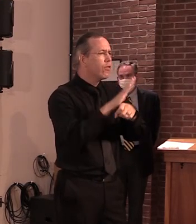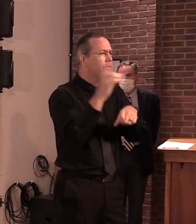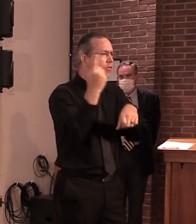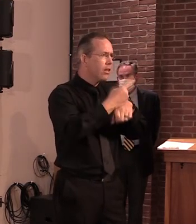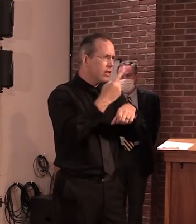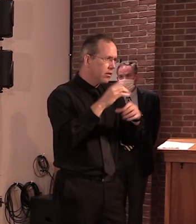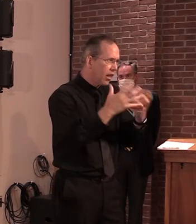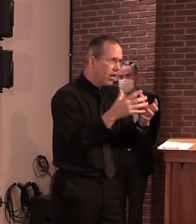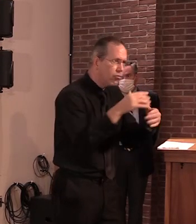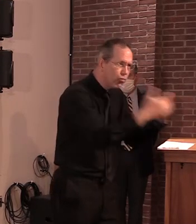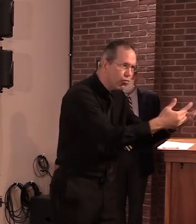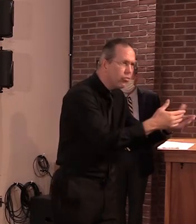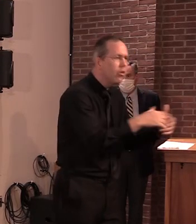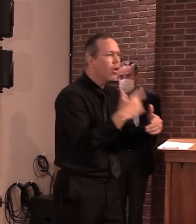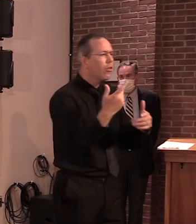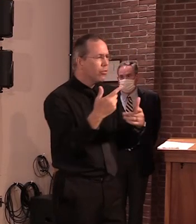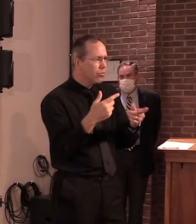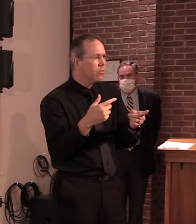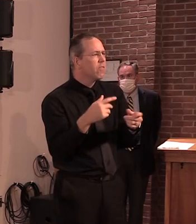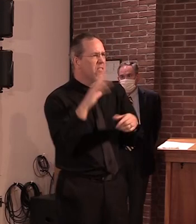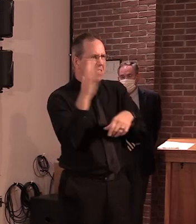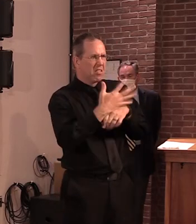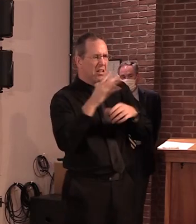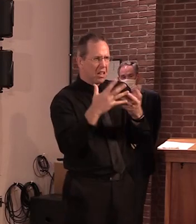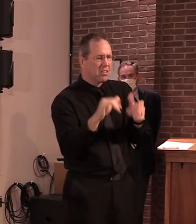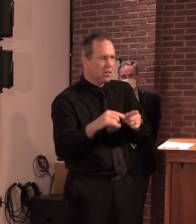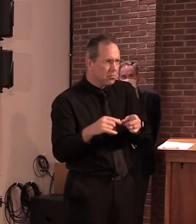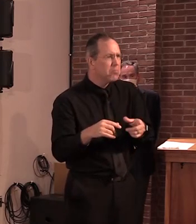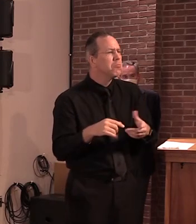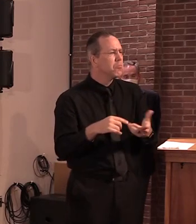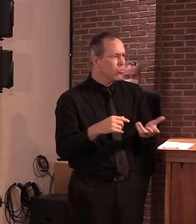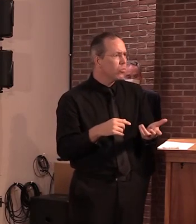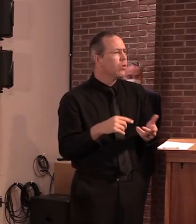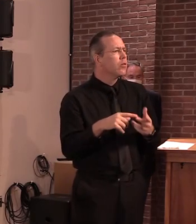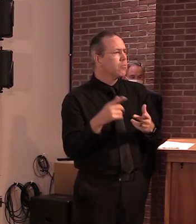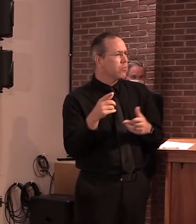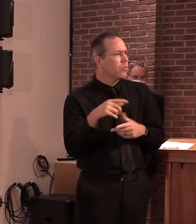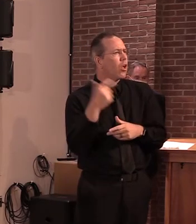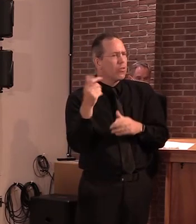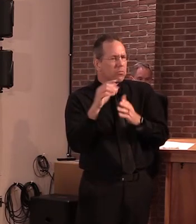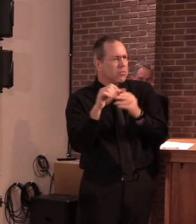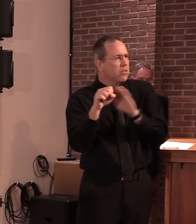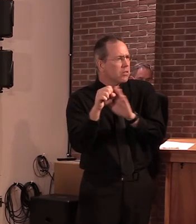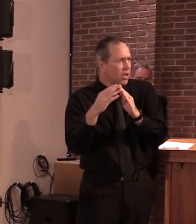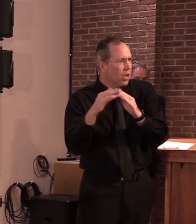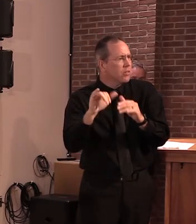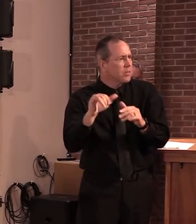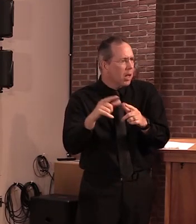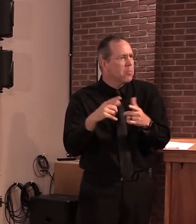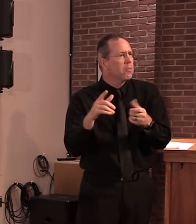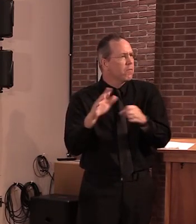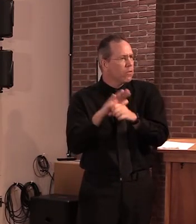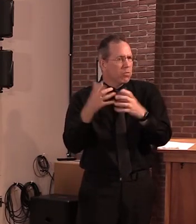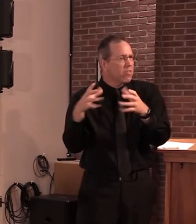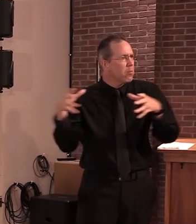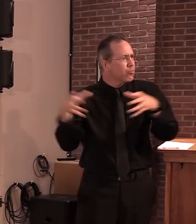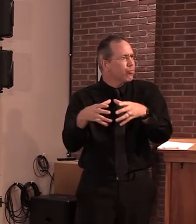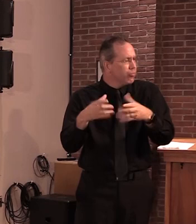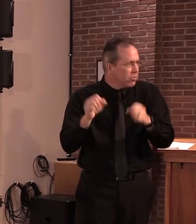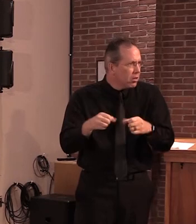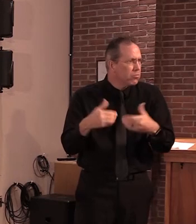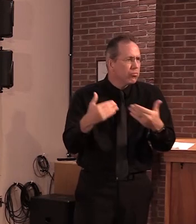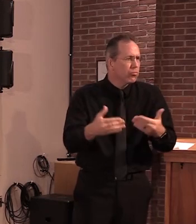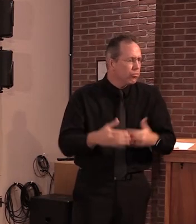a five-day instruction as well. This will be a tremendous benefit for many families. So it's whether you look